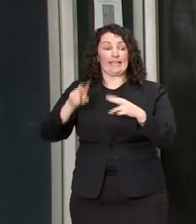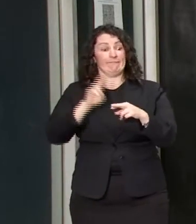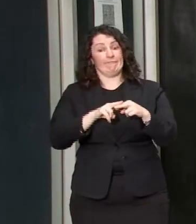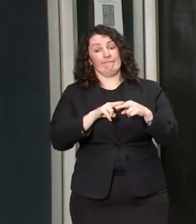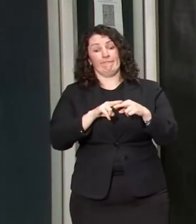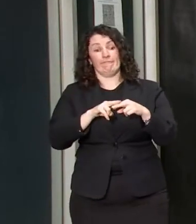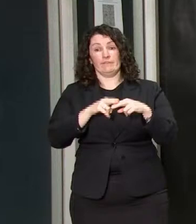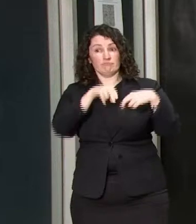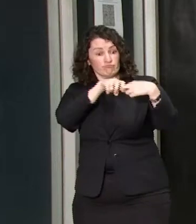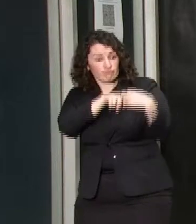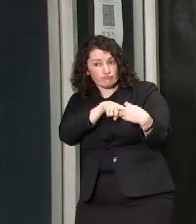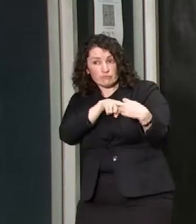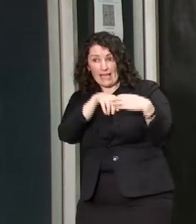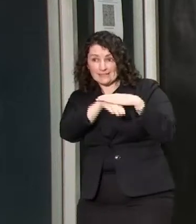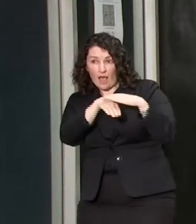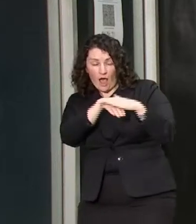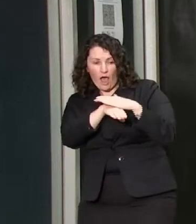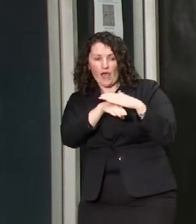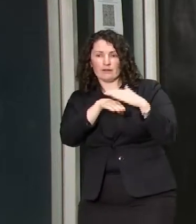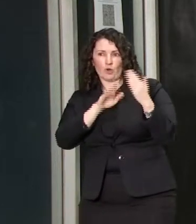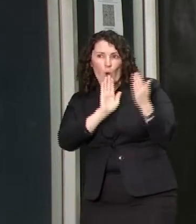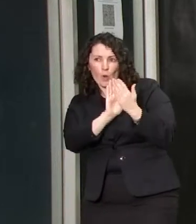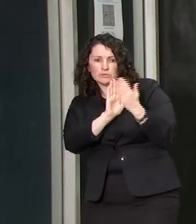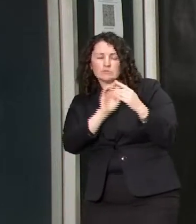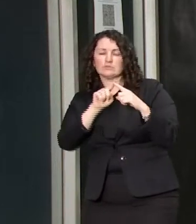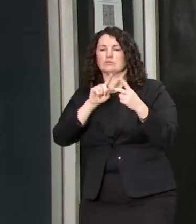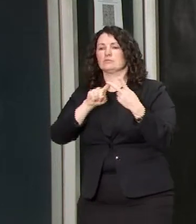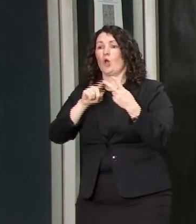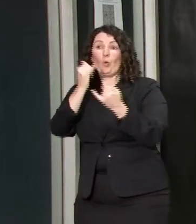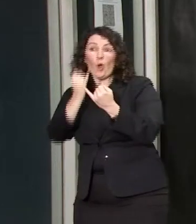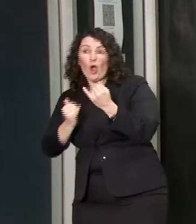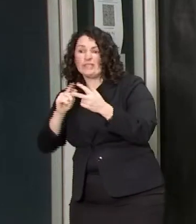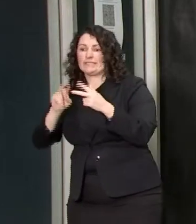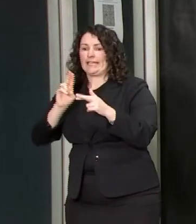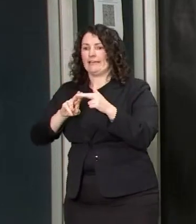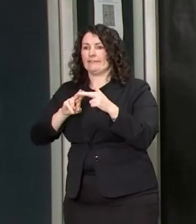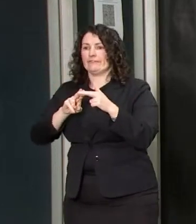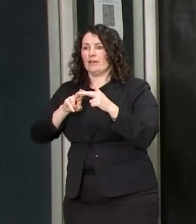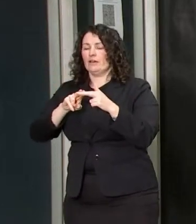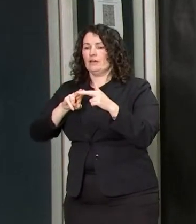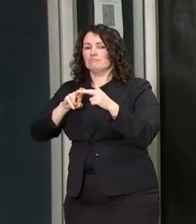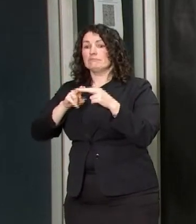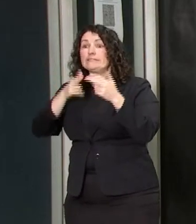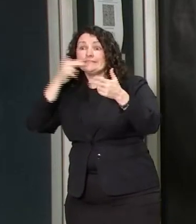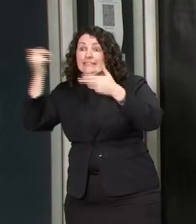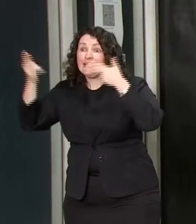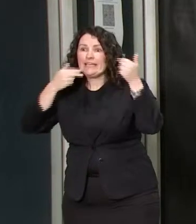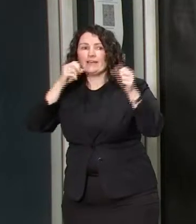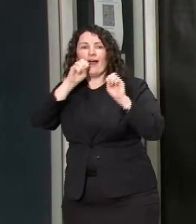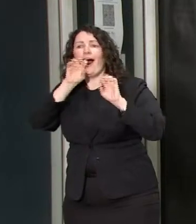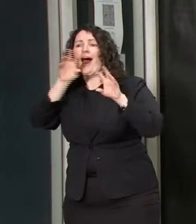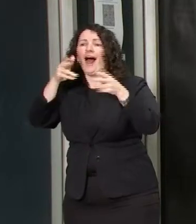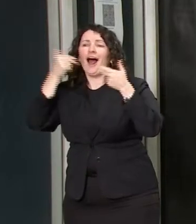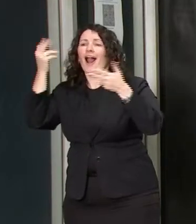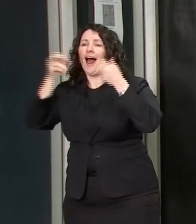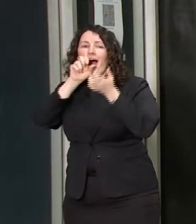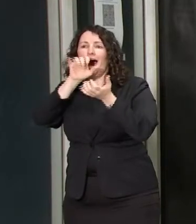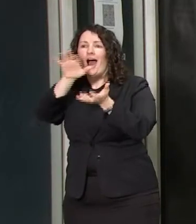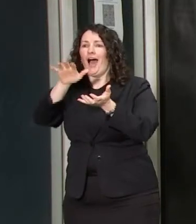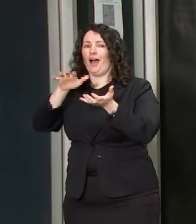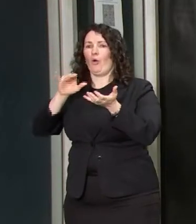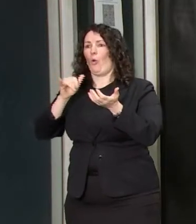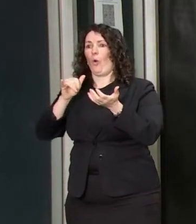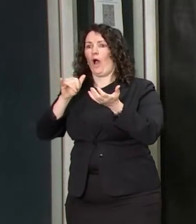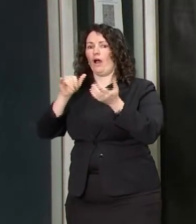singing and the like are higher risk, and so those are the settings that we're focused on in terms of